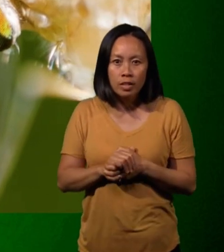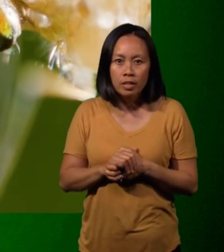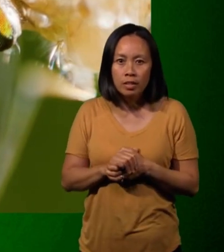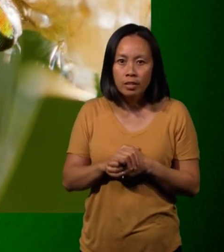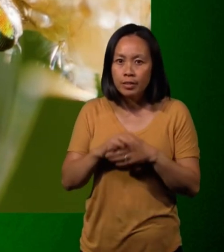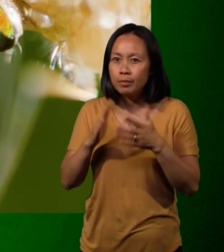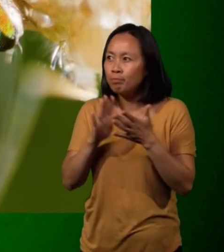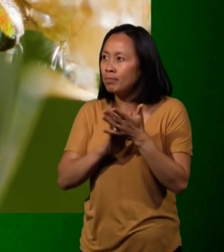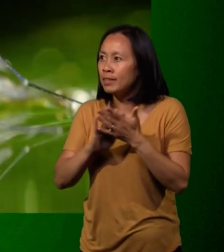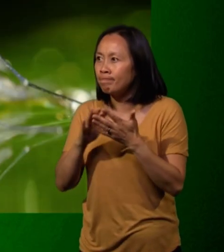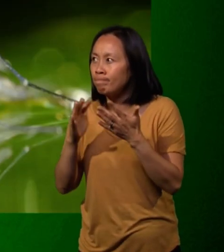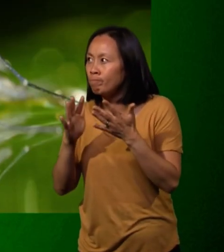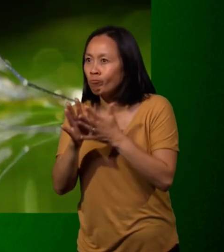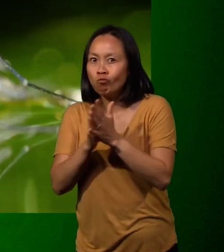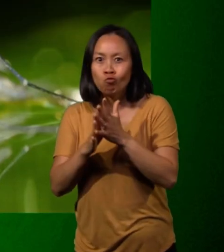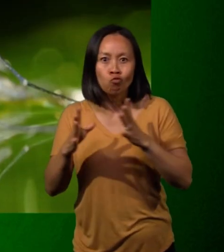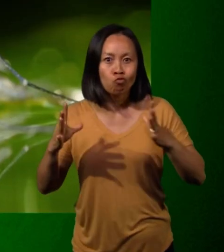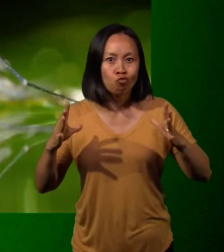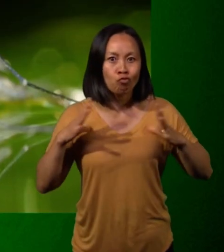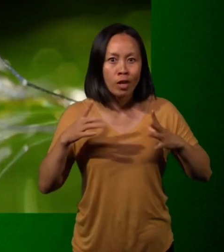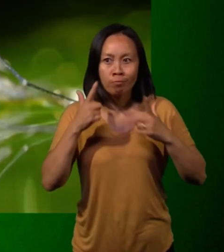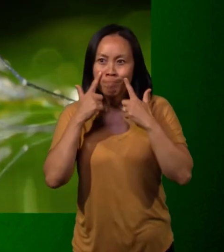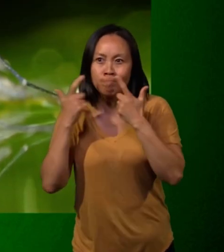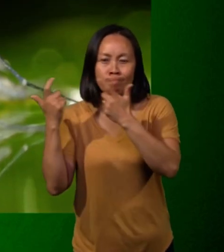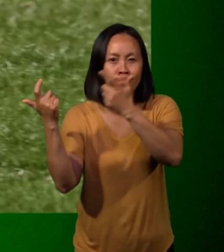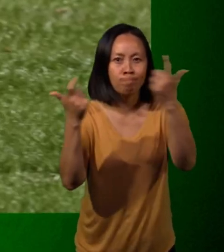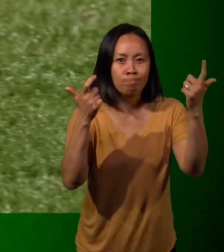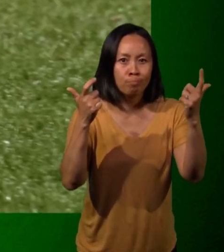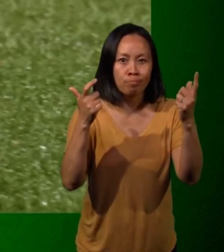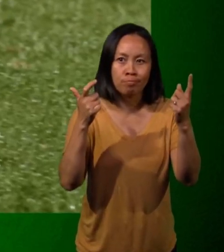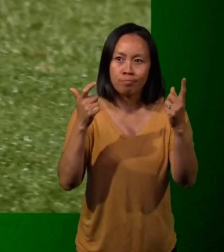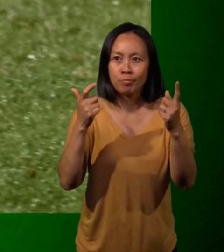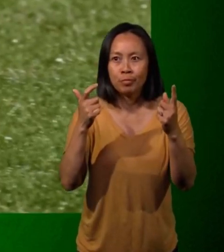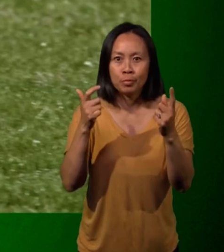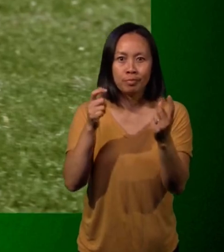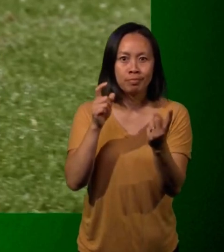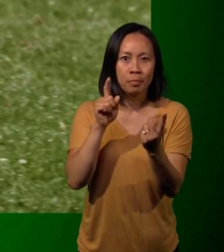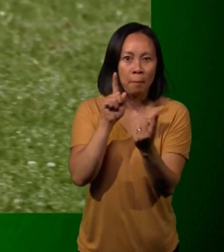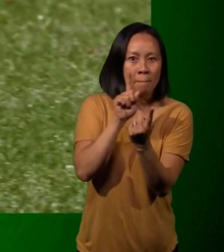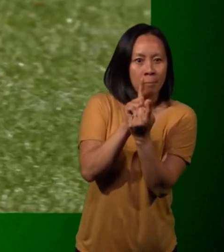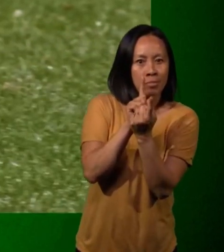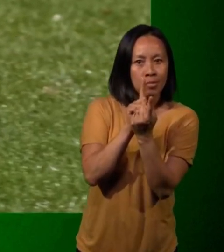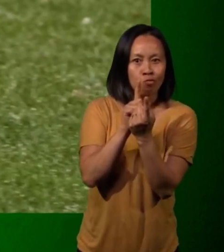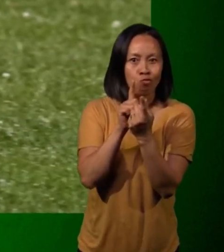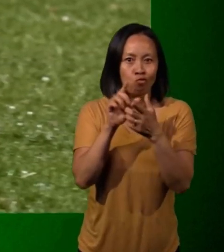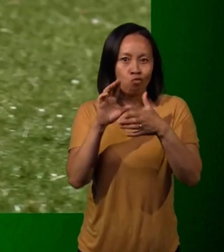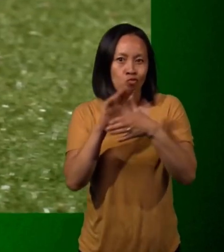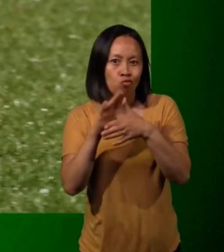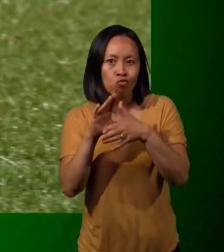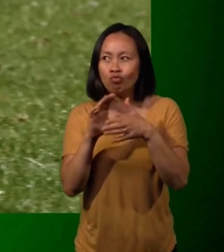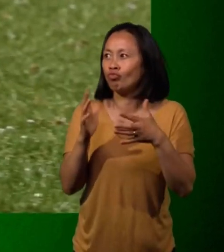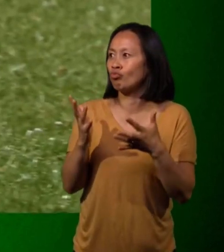mate. But they won't help avoid hungry new arrivals.